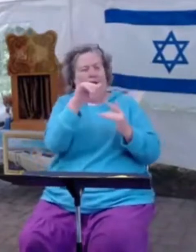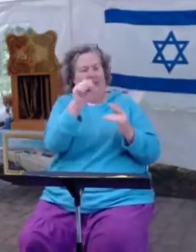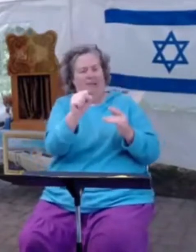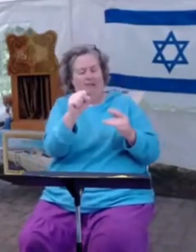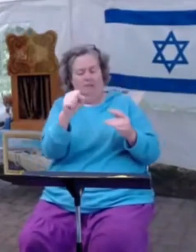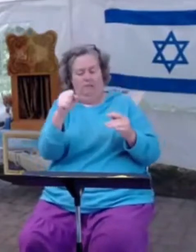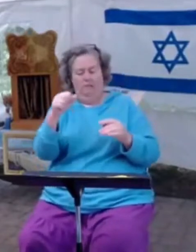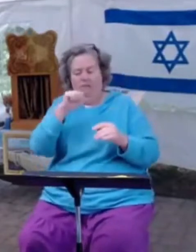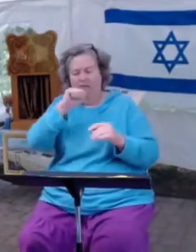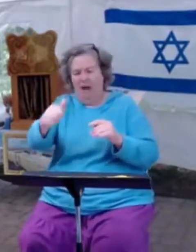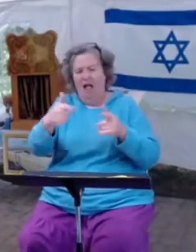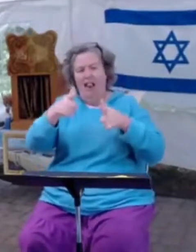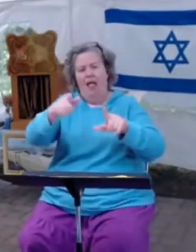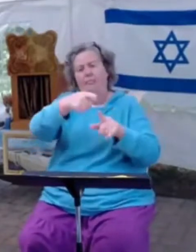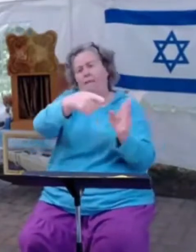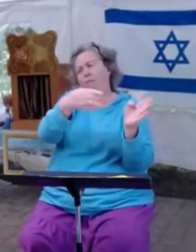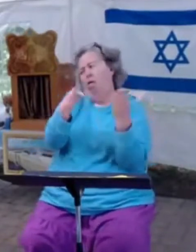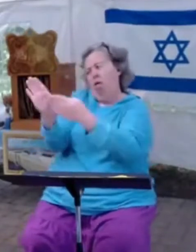And